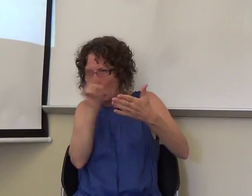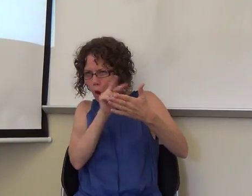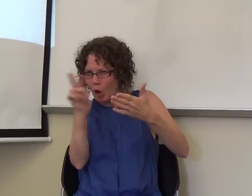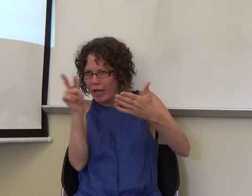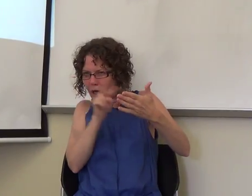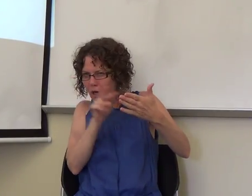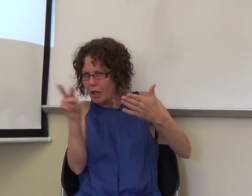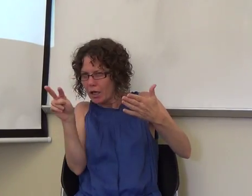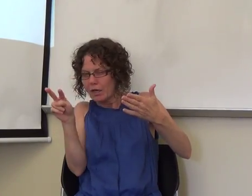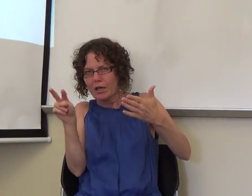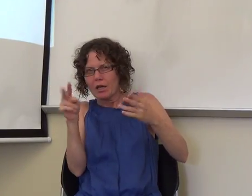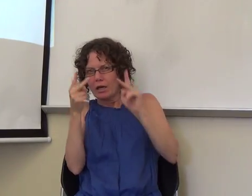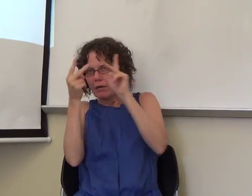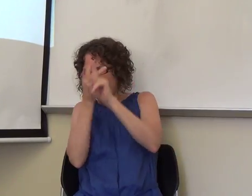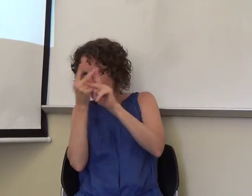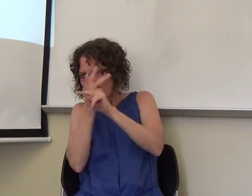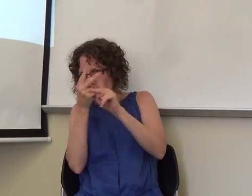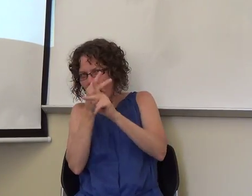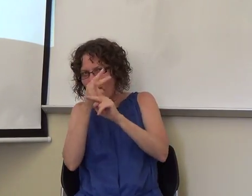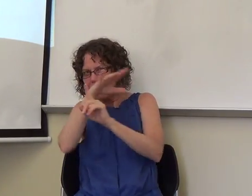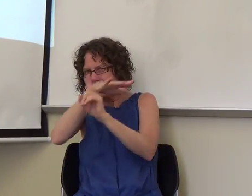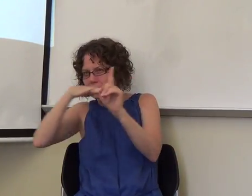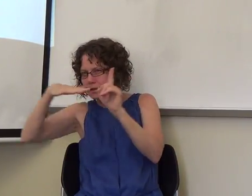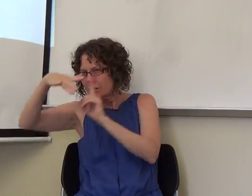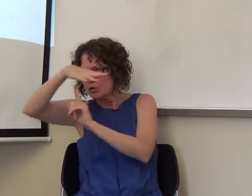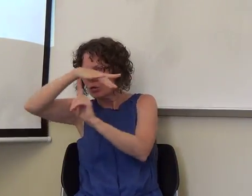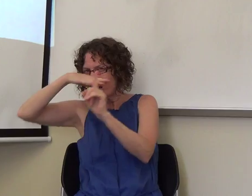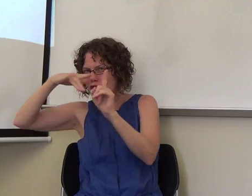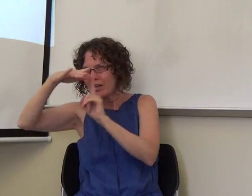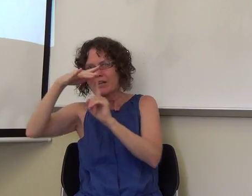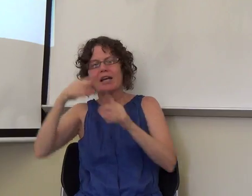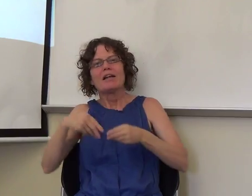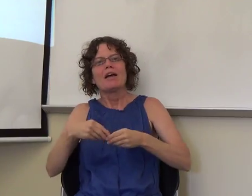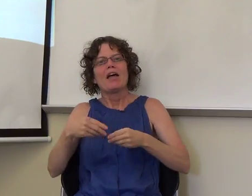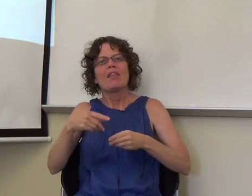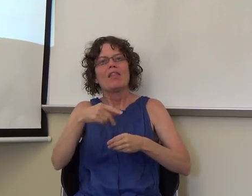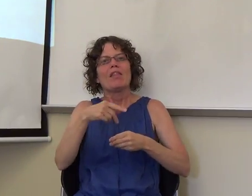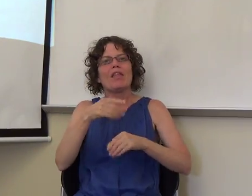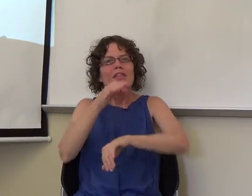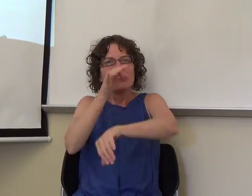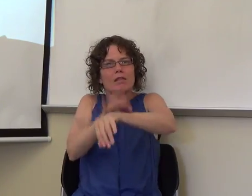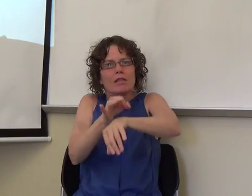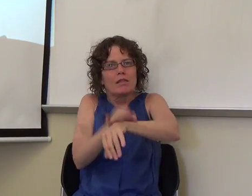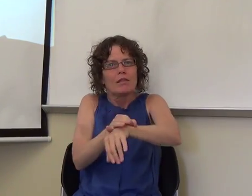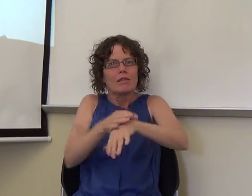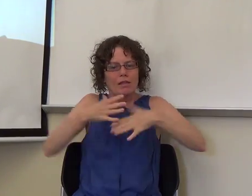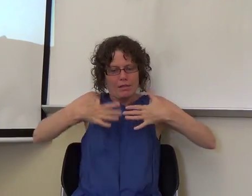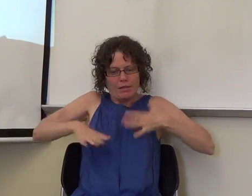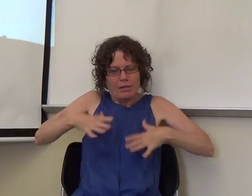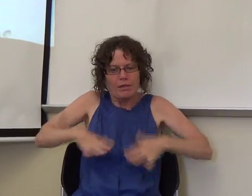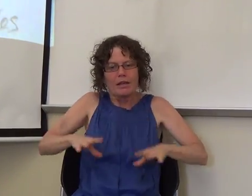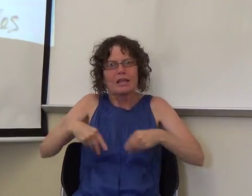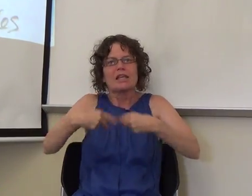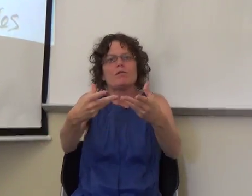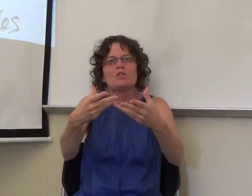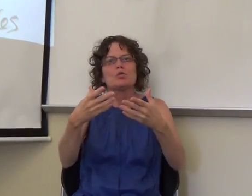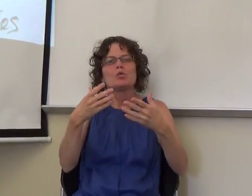off trying to figure out. They give status. They give you some sort of status. Make would work.